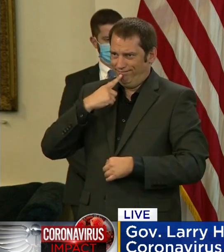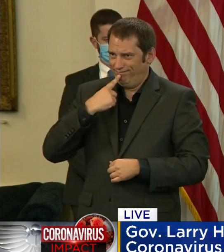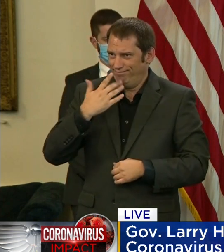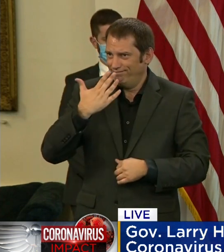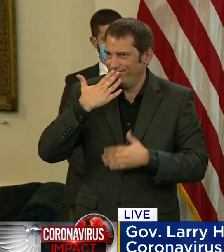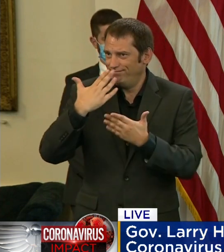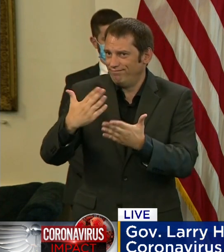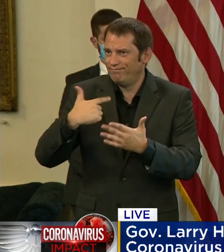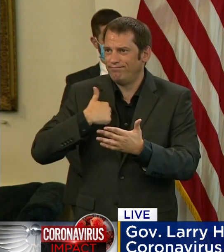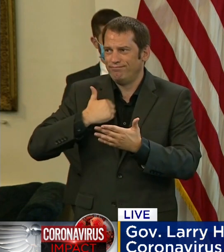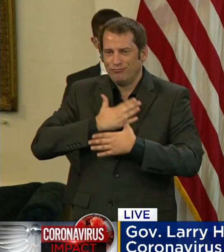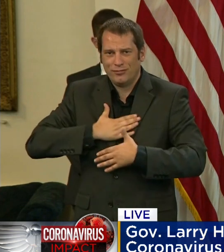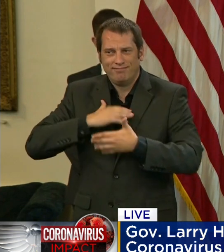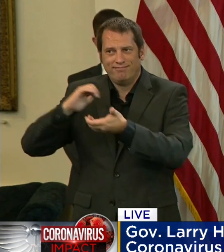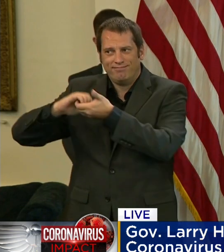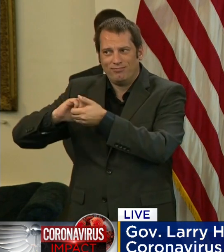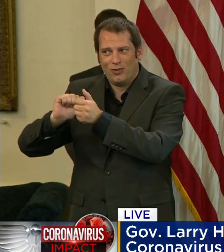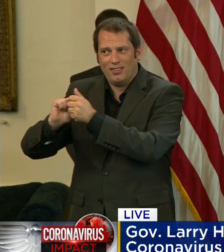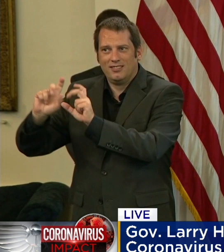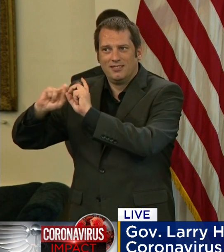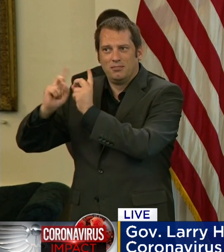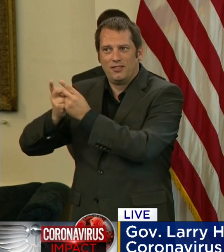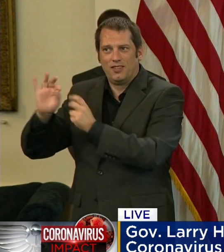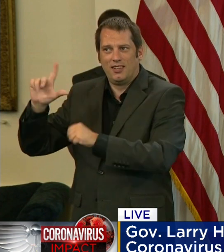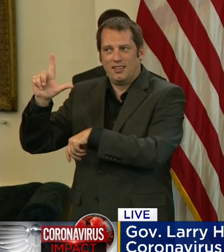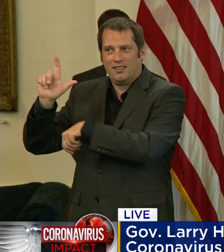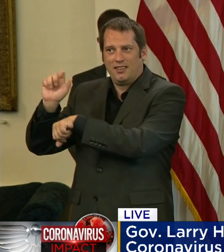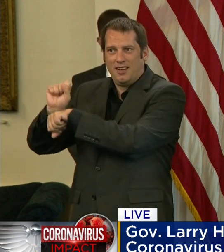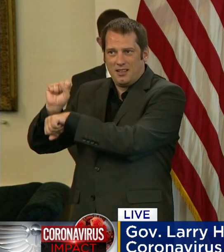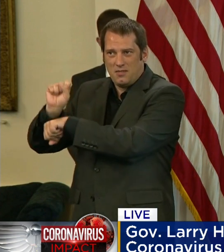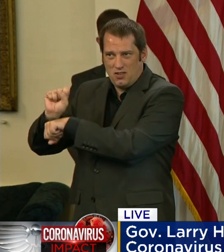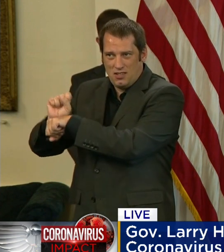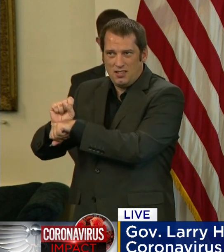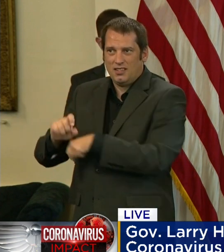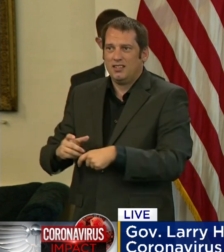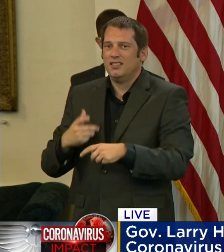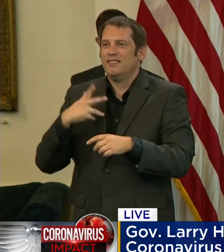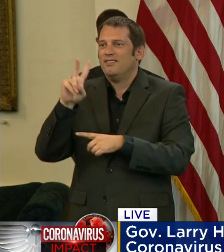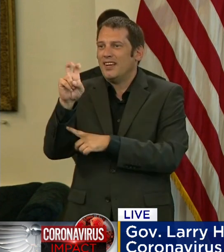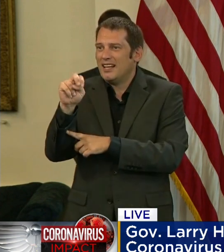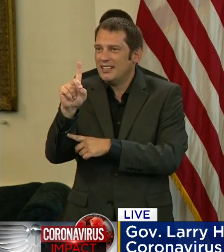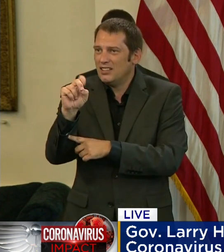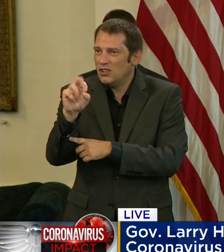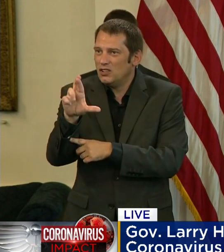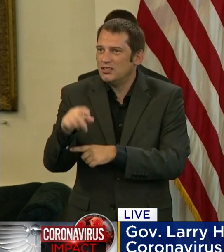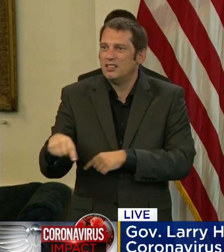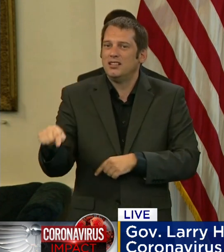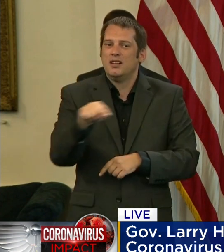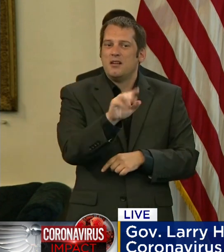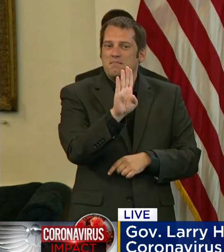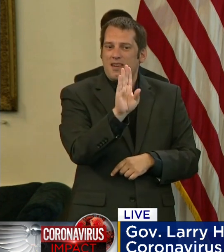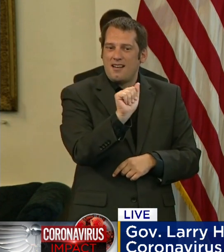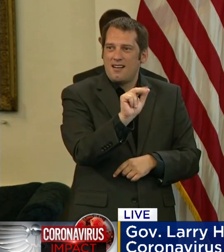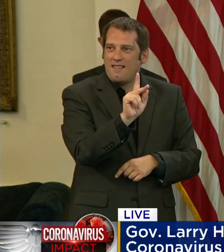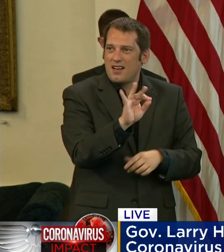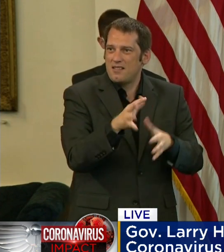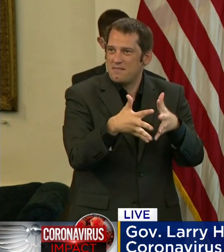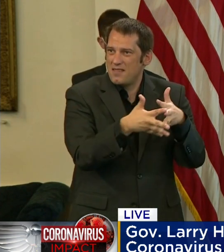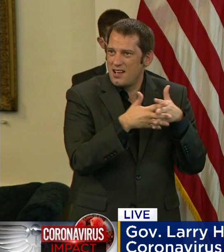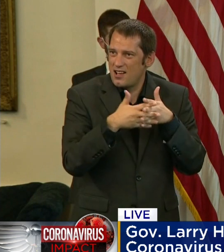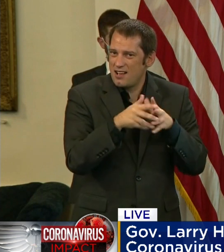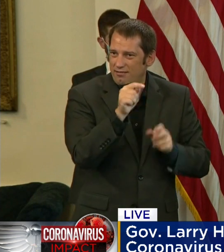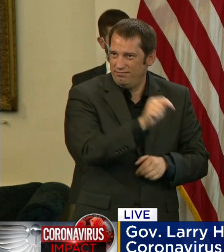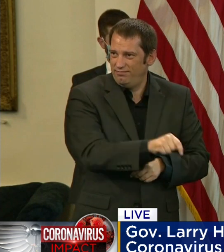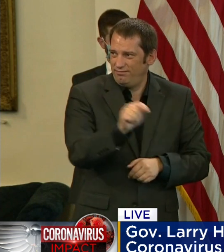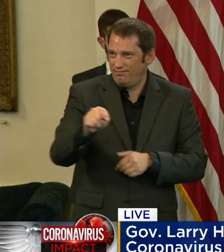and our vendor, Bank of America. I want to be very clear that the Maryland Department of Labor has not experienced a breach of our